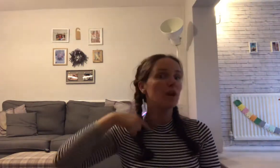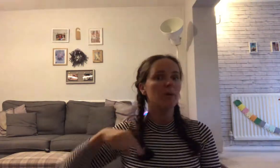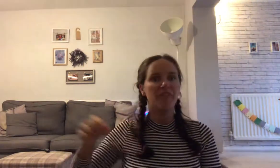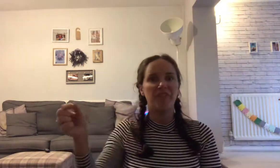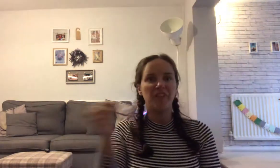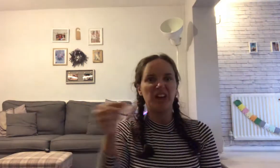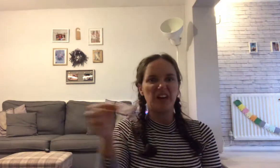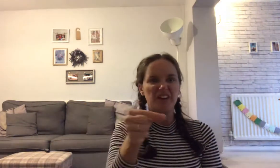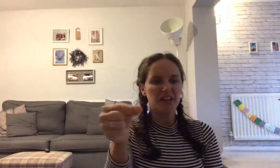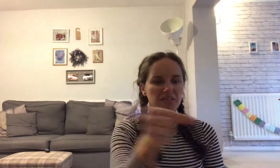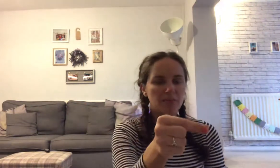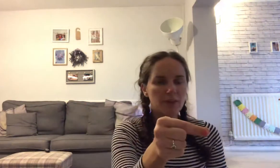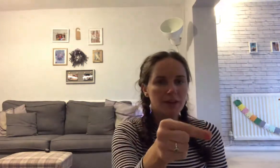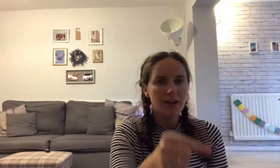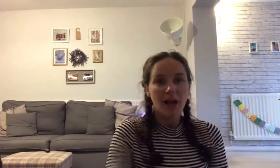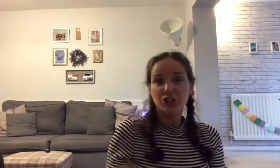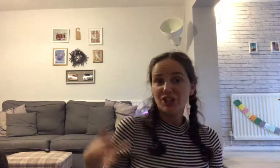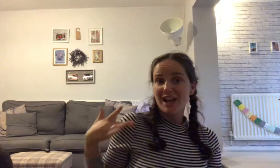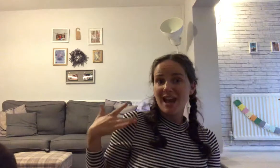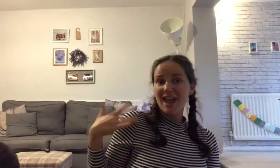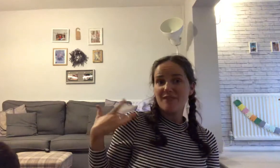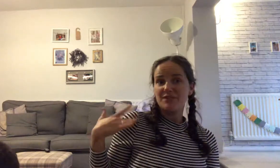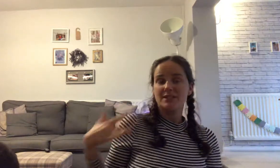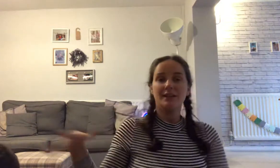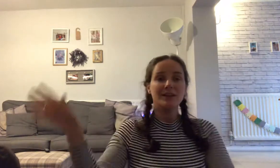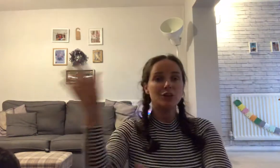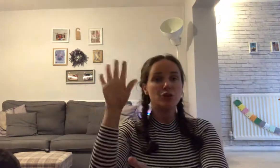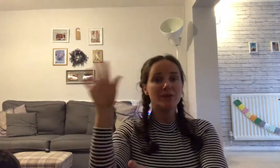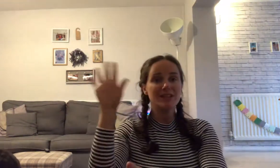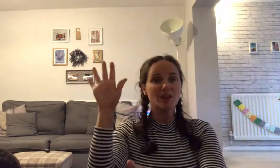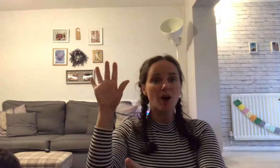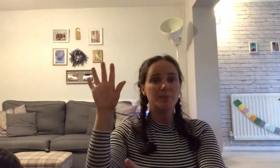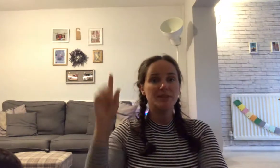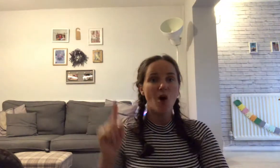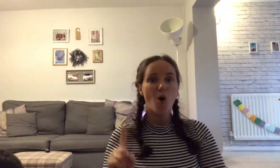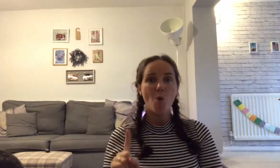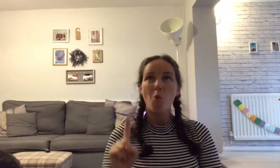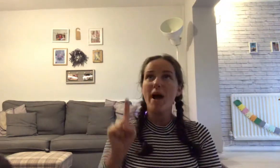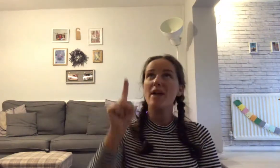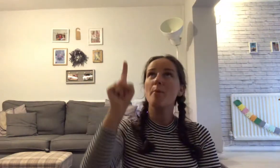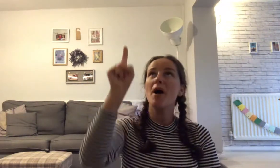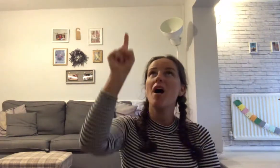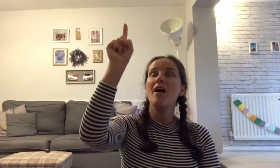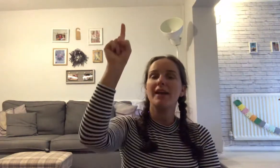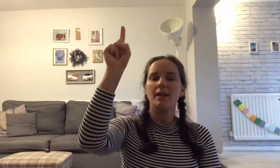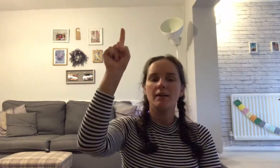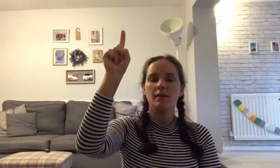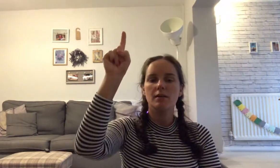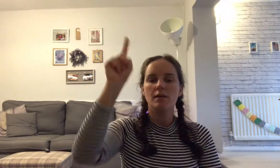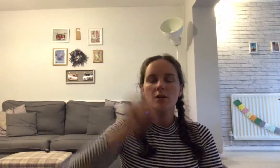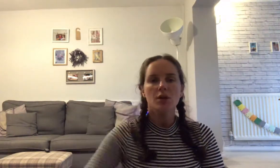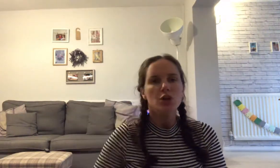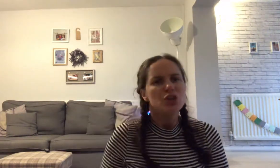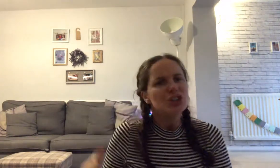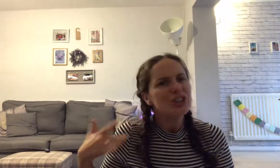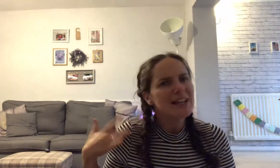a fly. And she lives in the treetops, way up high. She lives